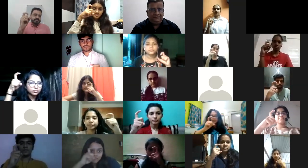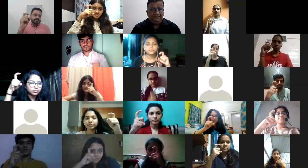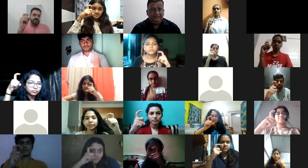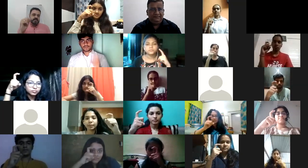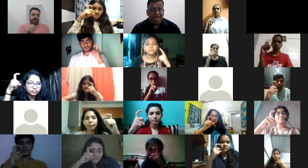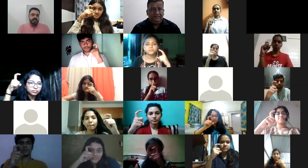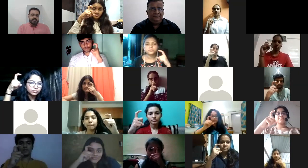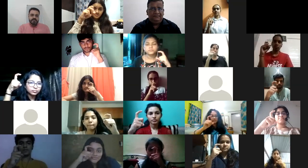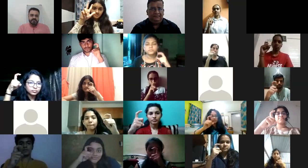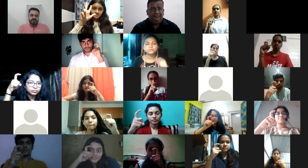8.